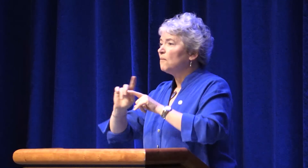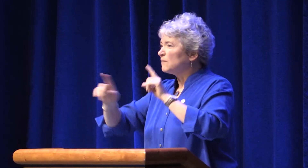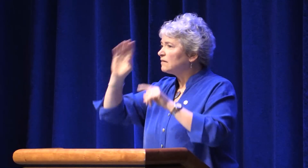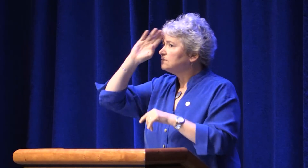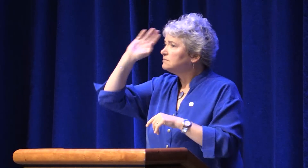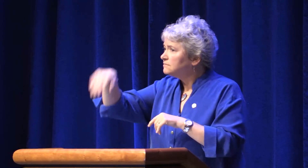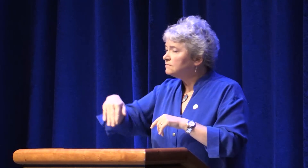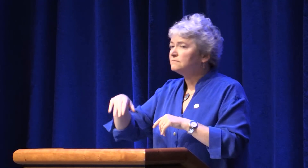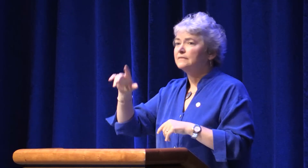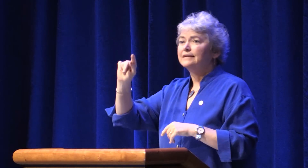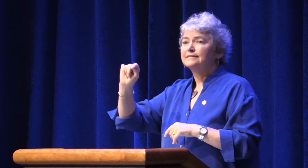need TDI.